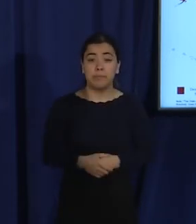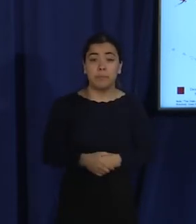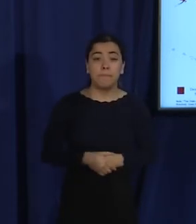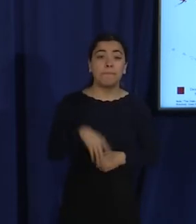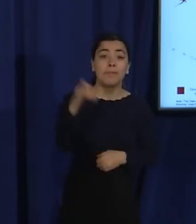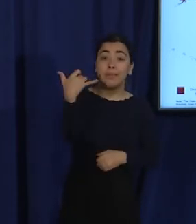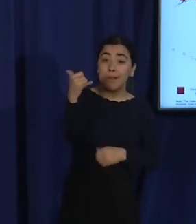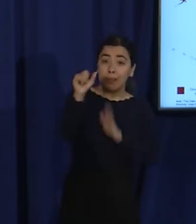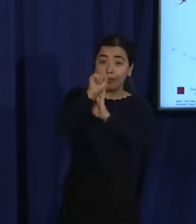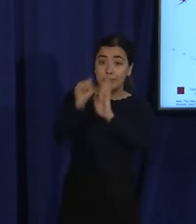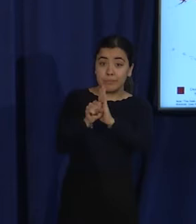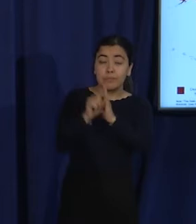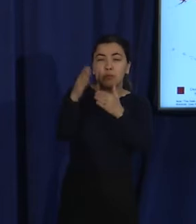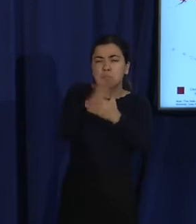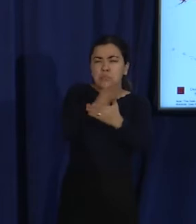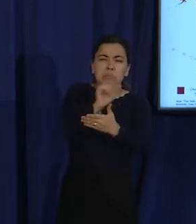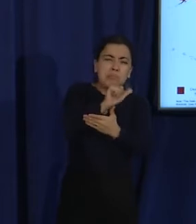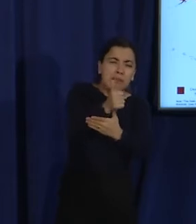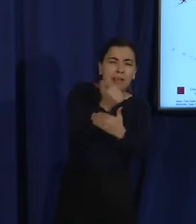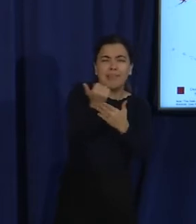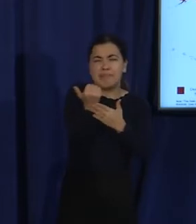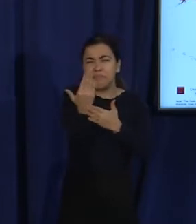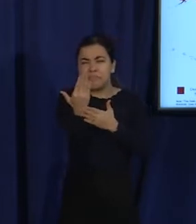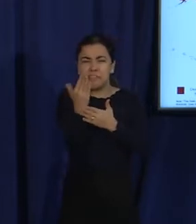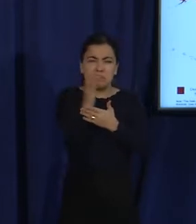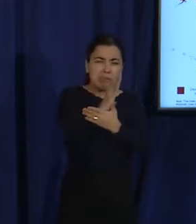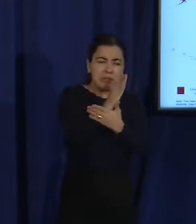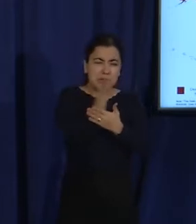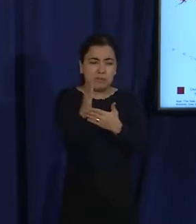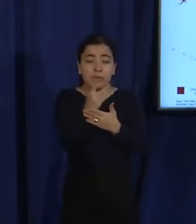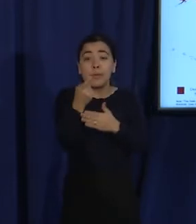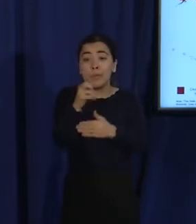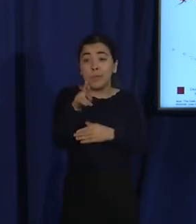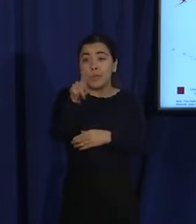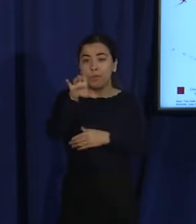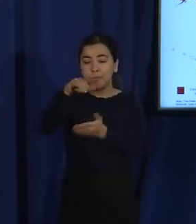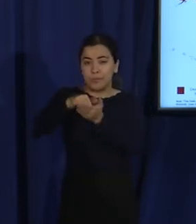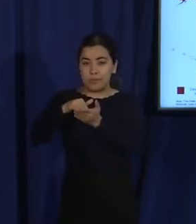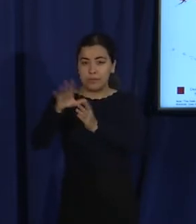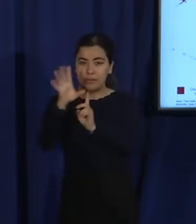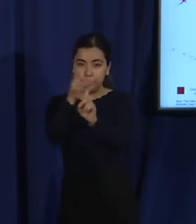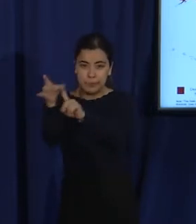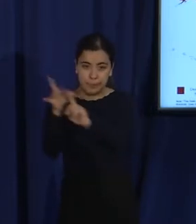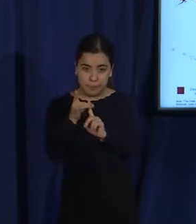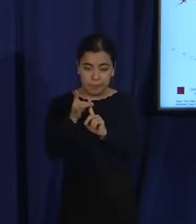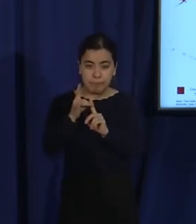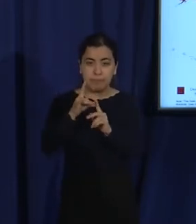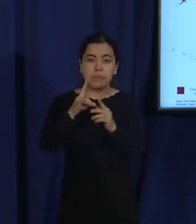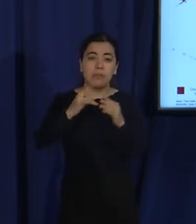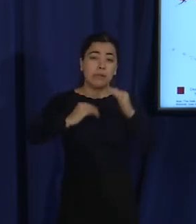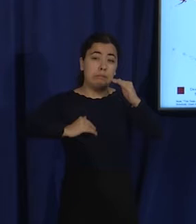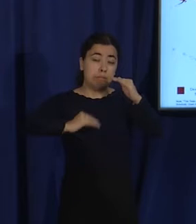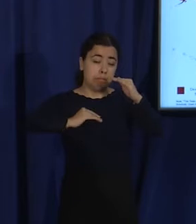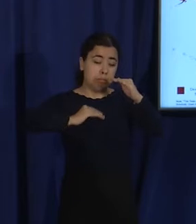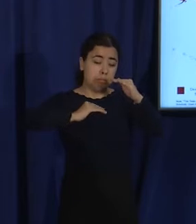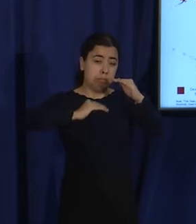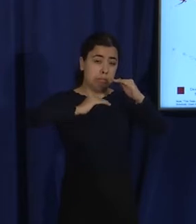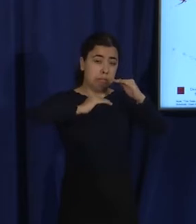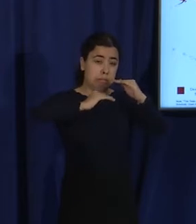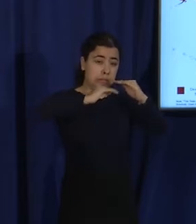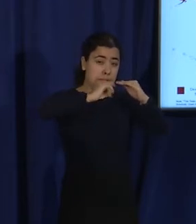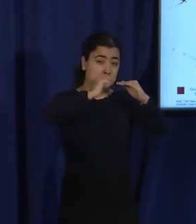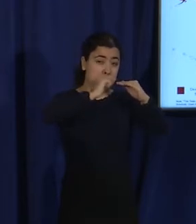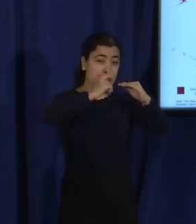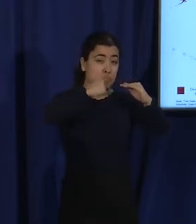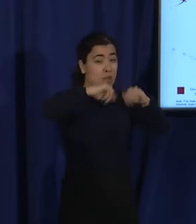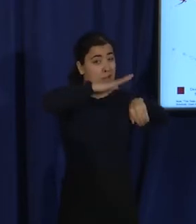and 15 cases per 100,000, meaning getting near the level of high concern. You can